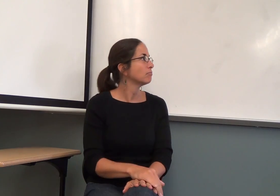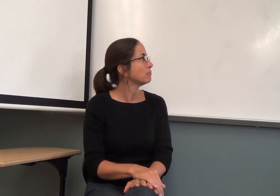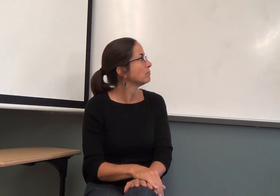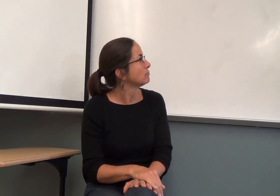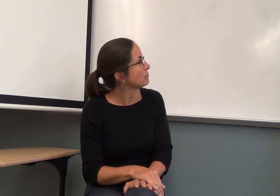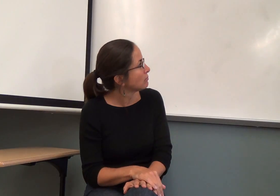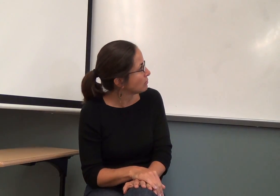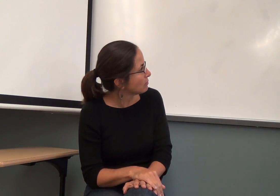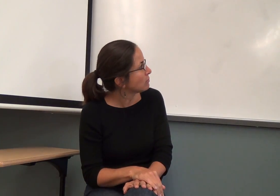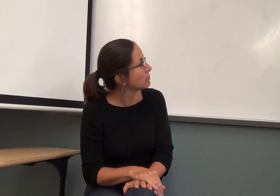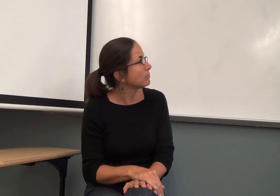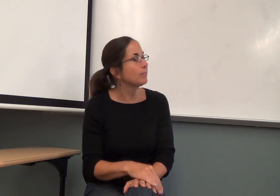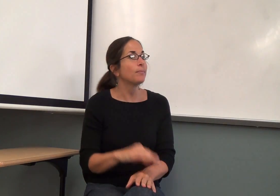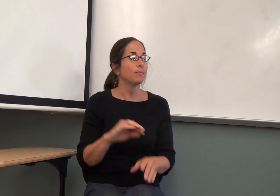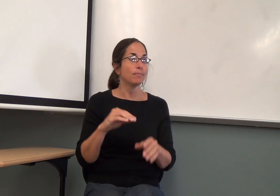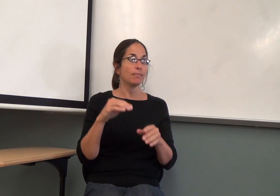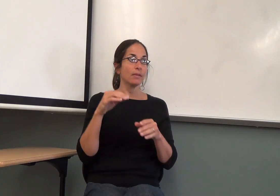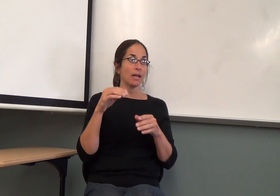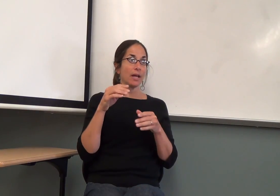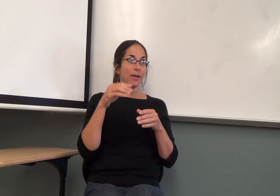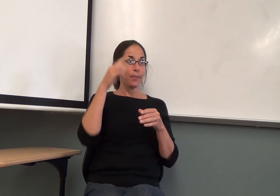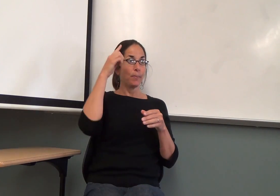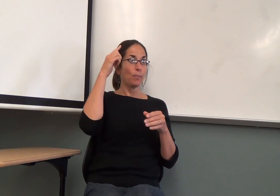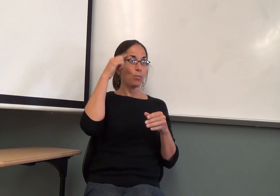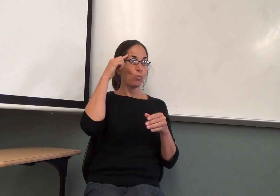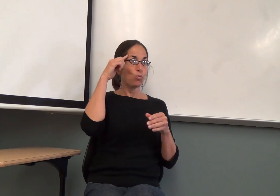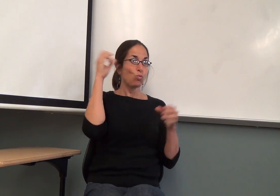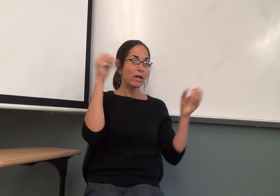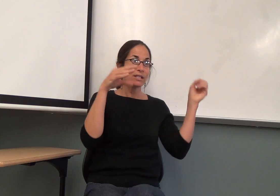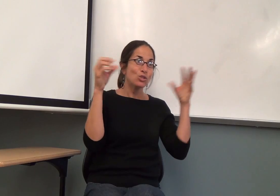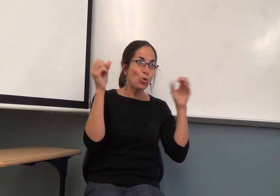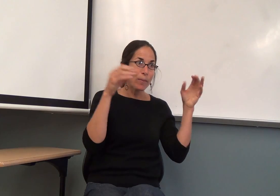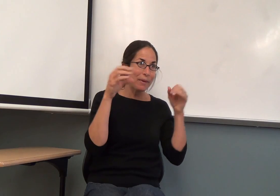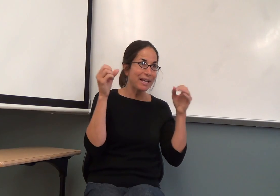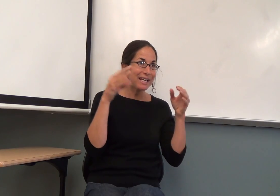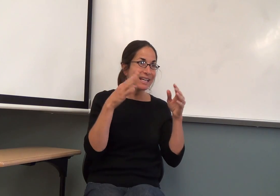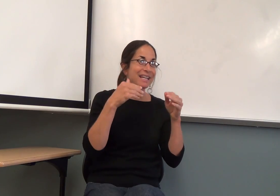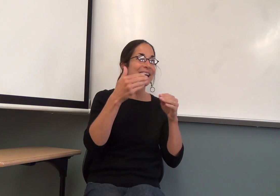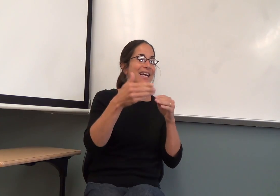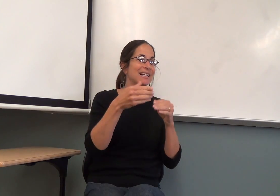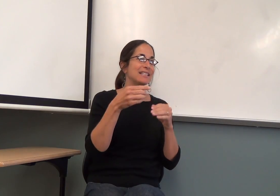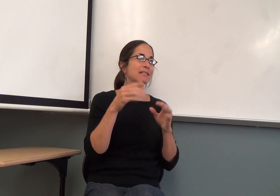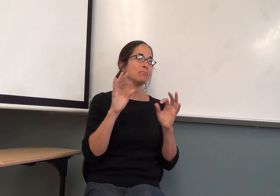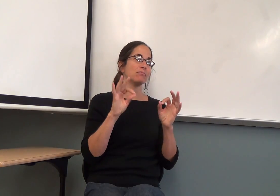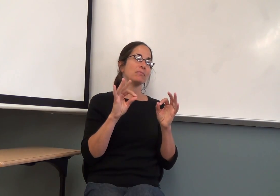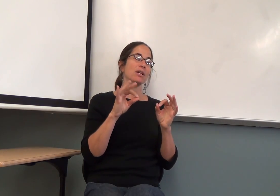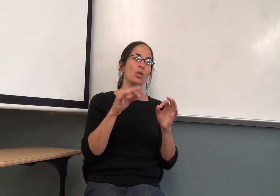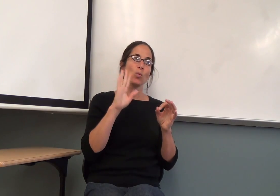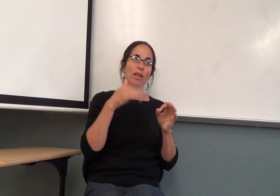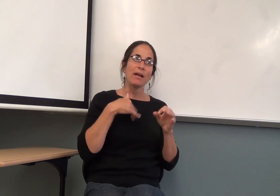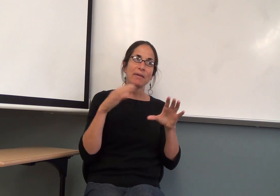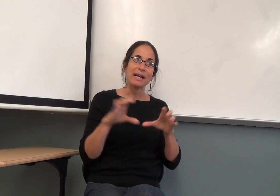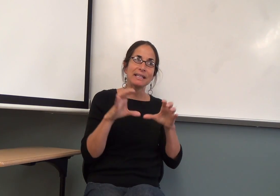so brainstorming is what we just did essentially, okay? You have an activity that you're going to do for me for the last 10 minutes of